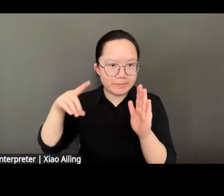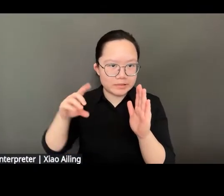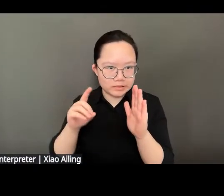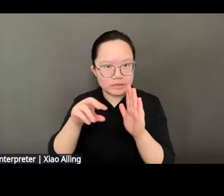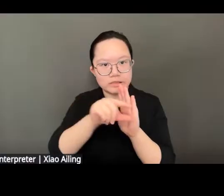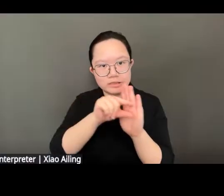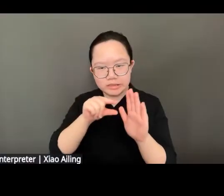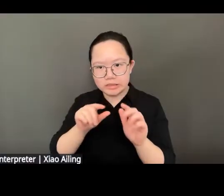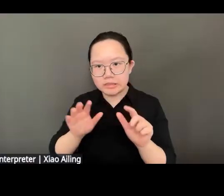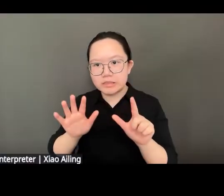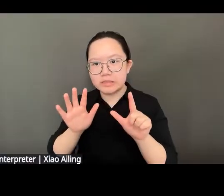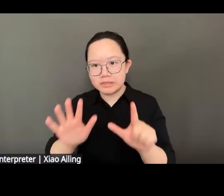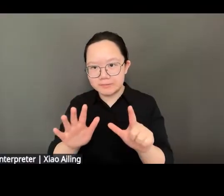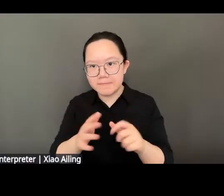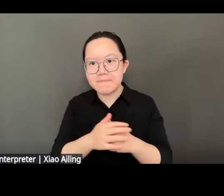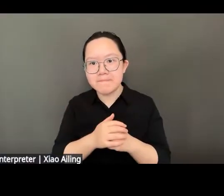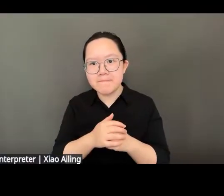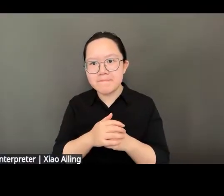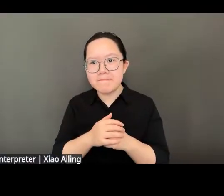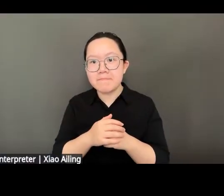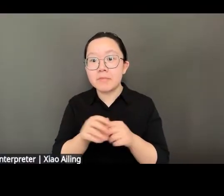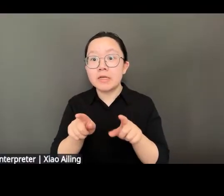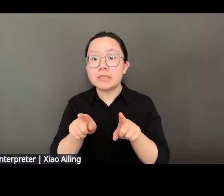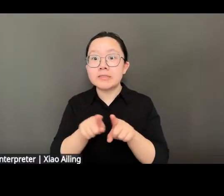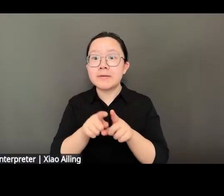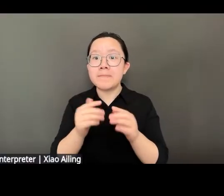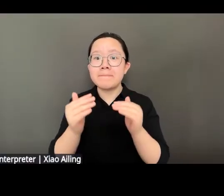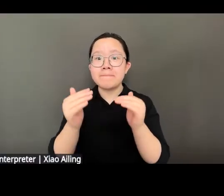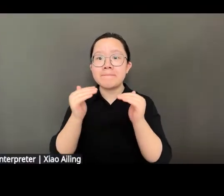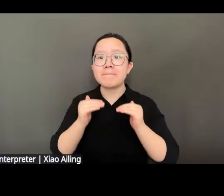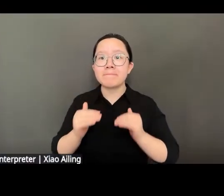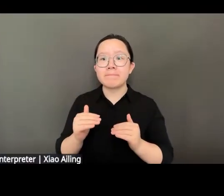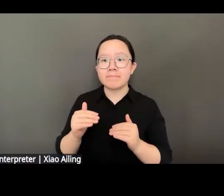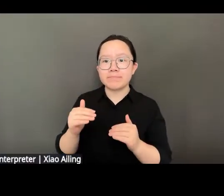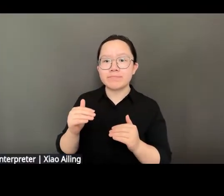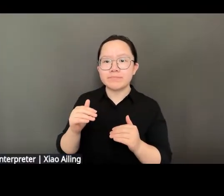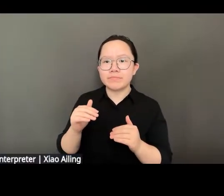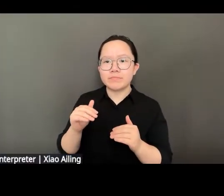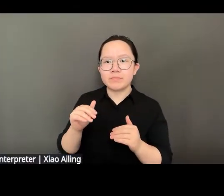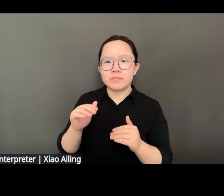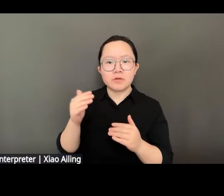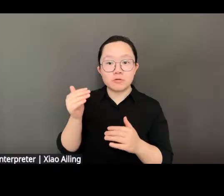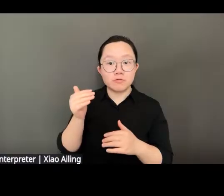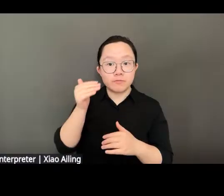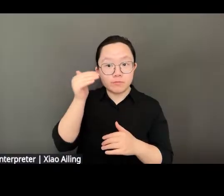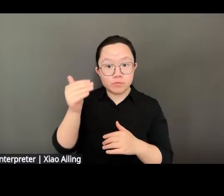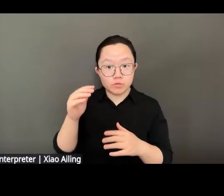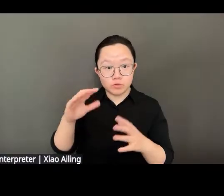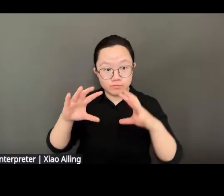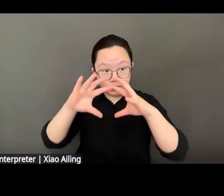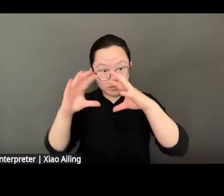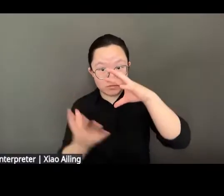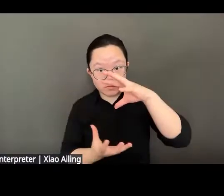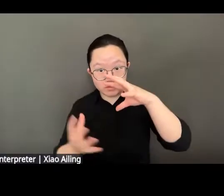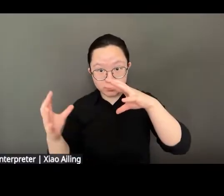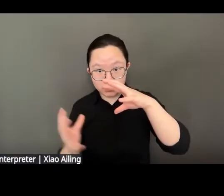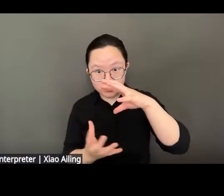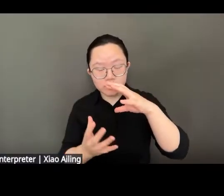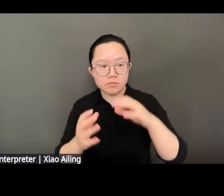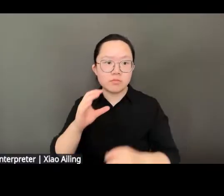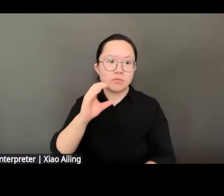The main and important strategy would be to ensure that OPDs are involved in the